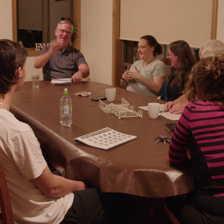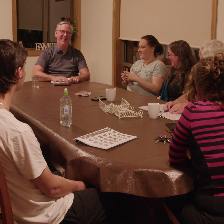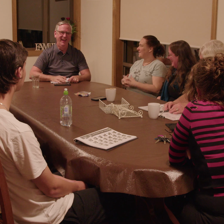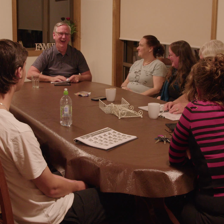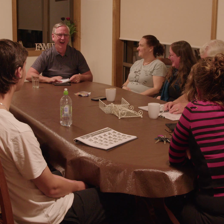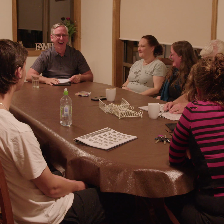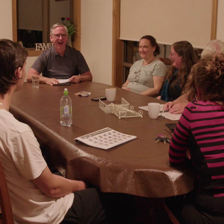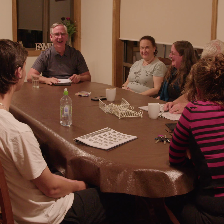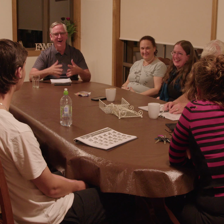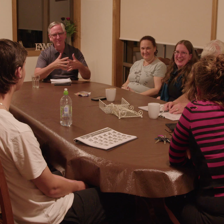USA.